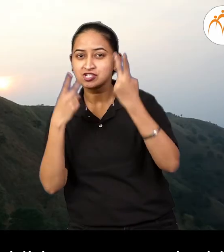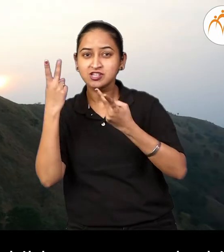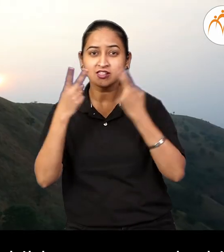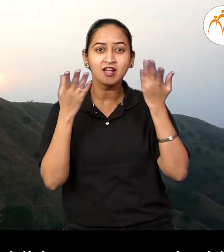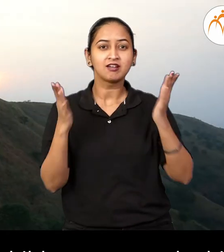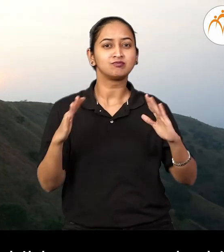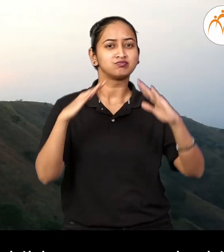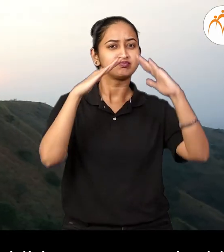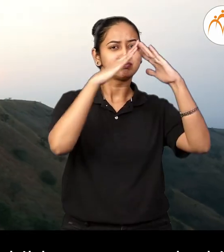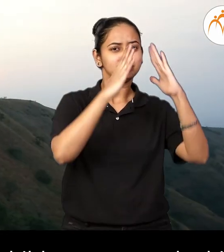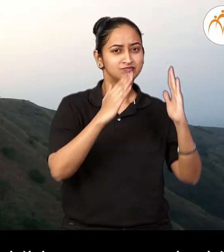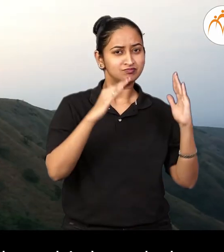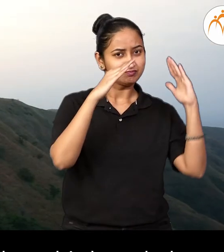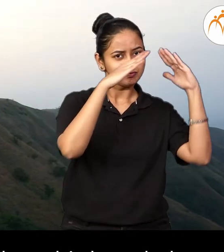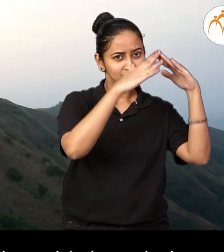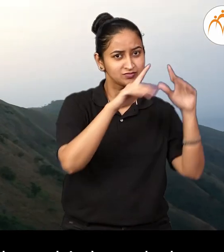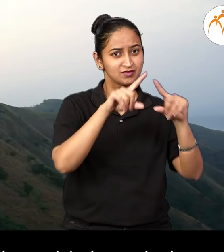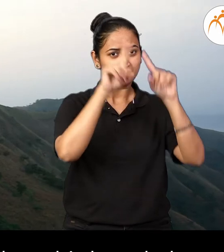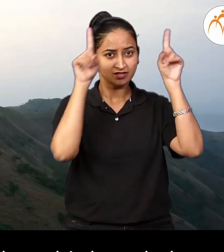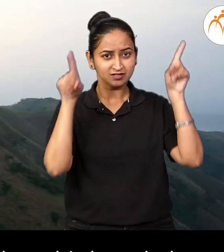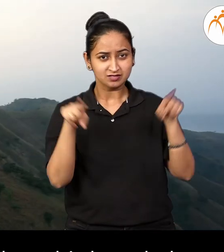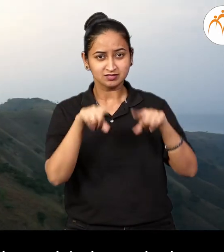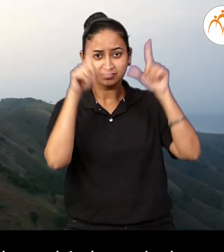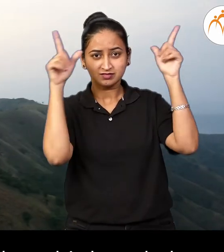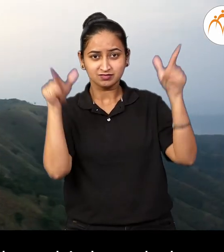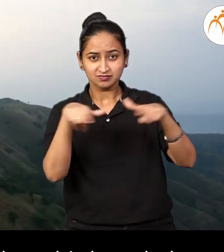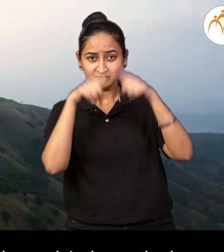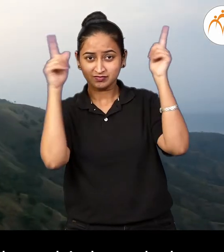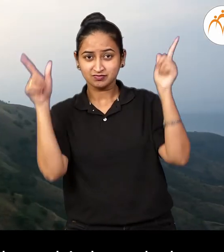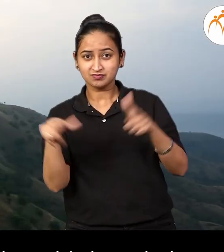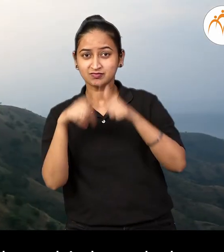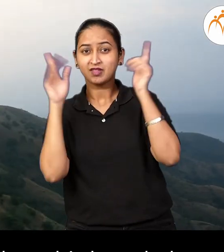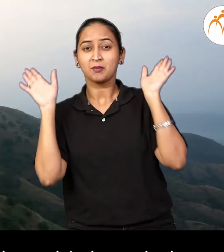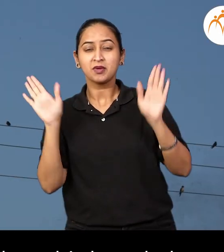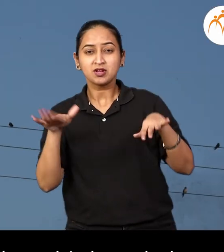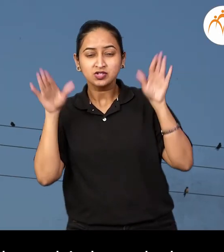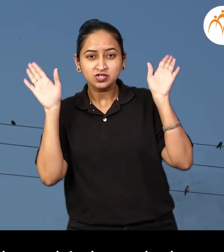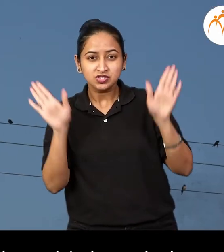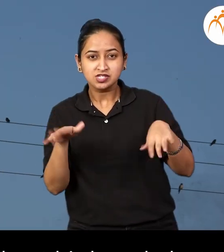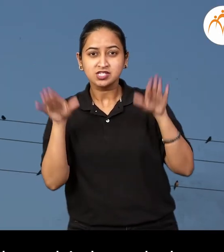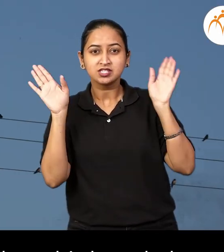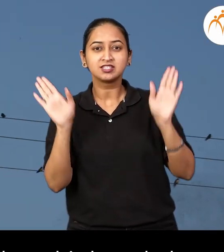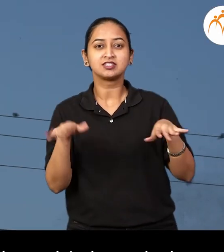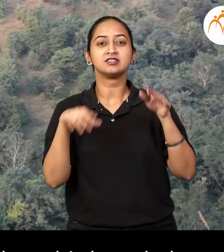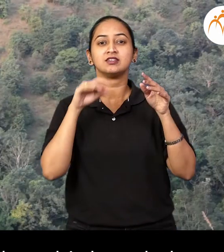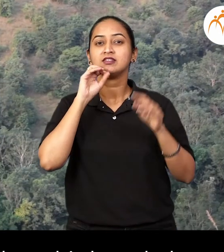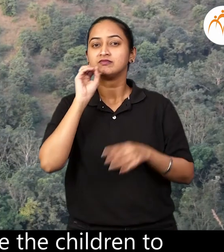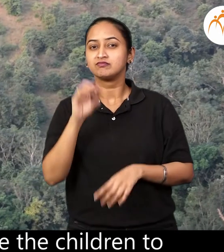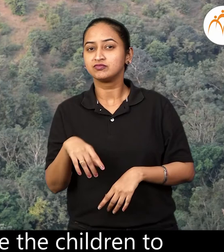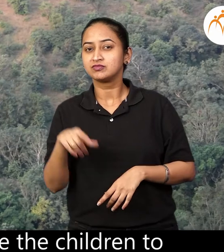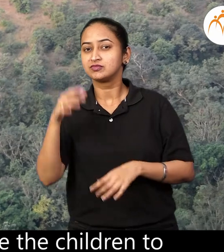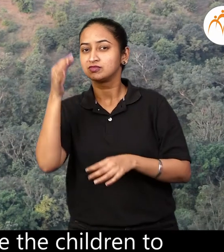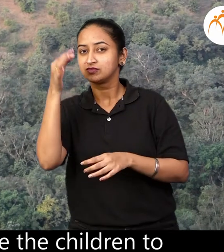nearby hill. The teachers tell them about birds and plants.